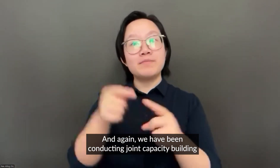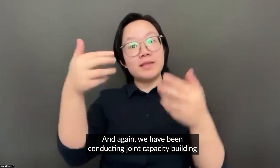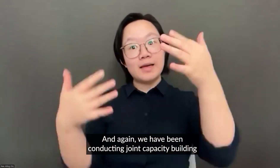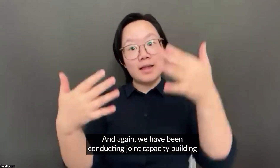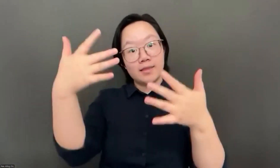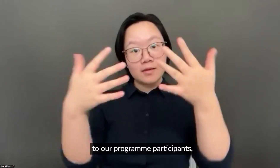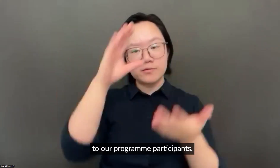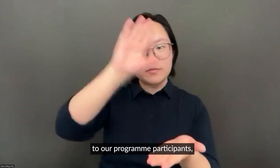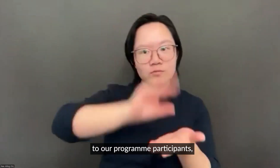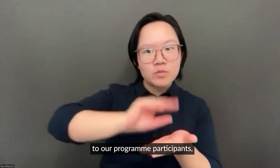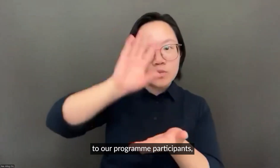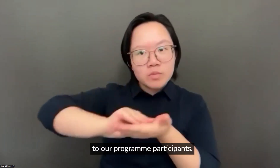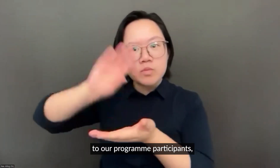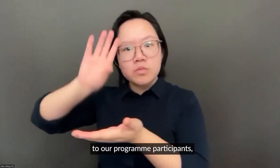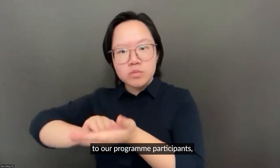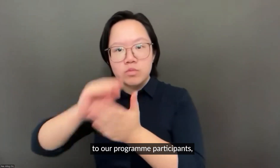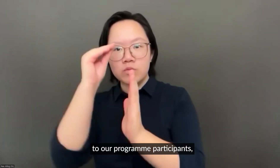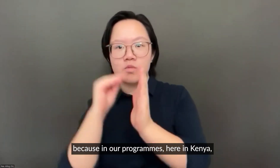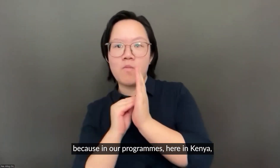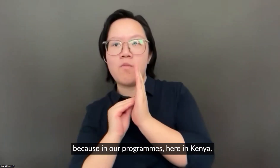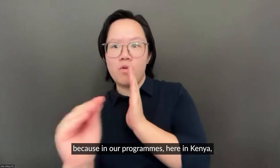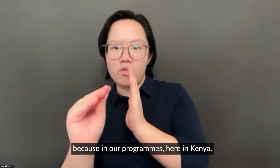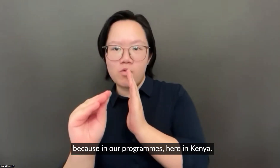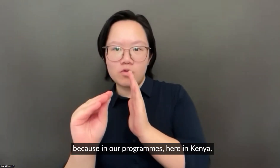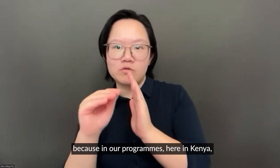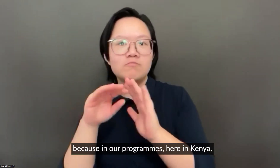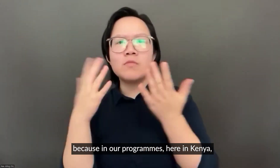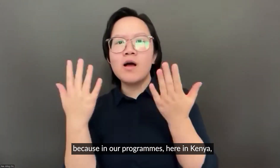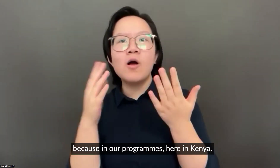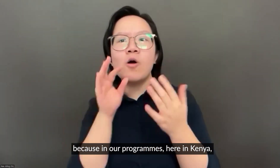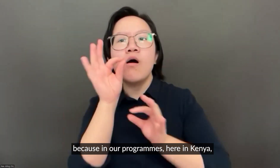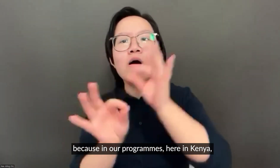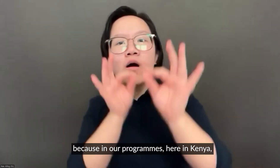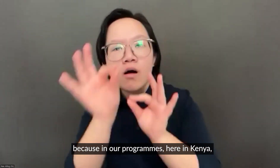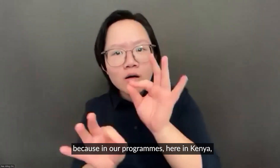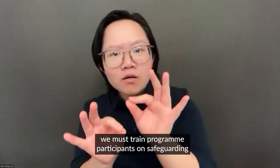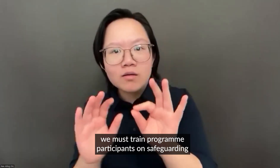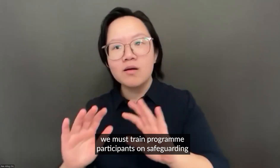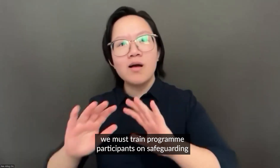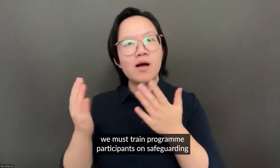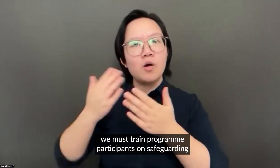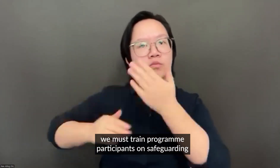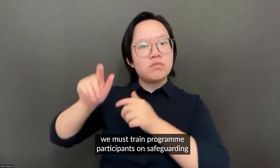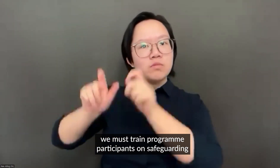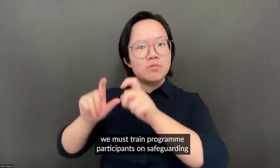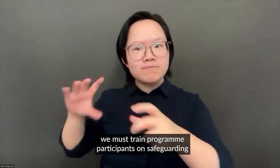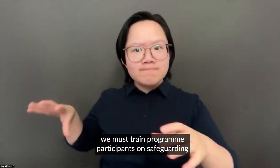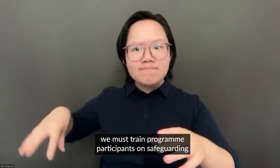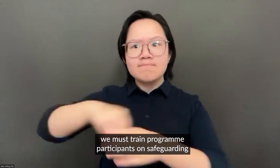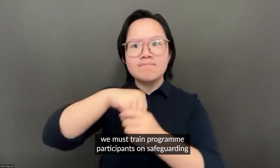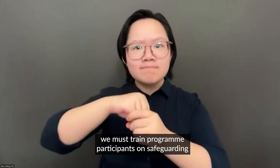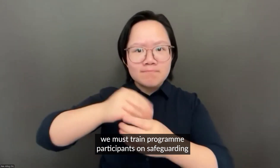capacity building to our program participants, because in our programs here in Kenya, we must train